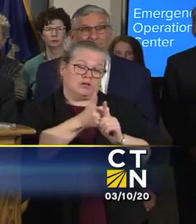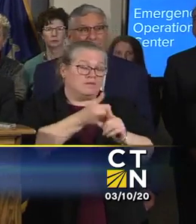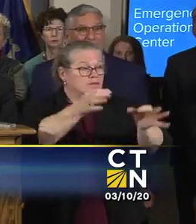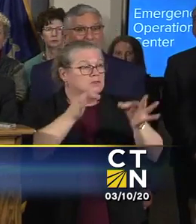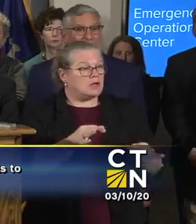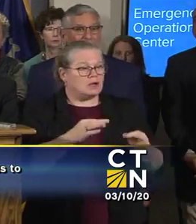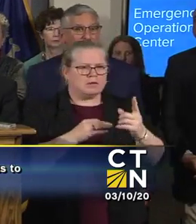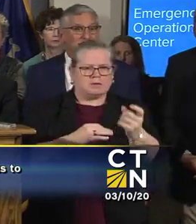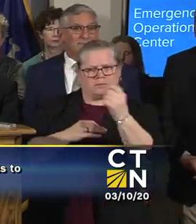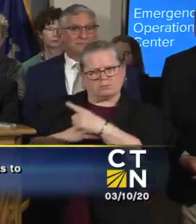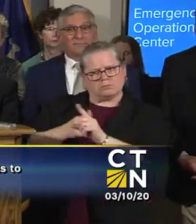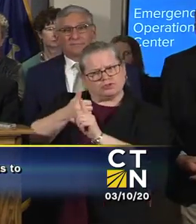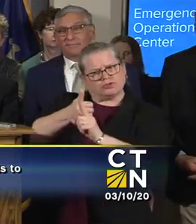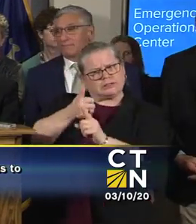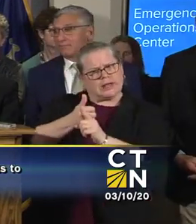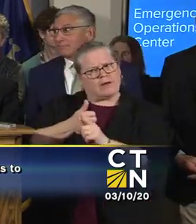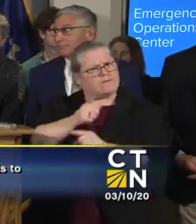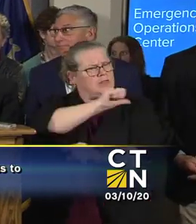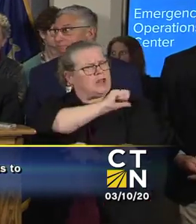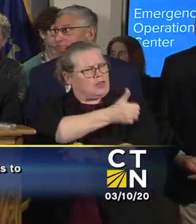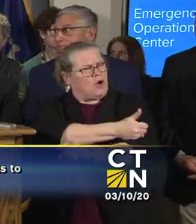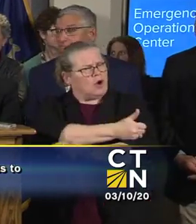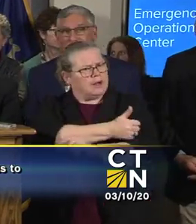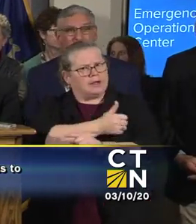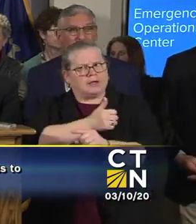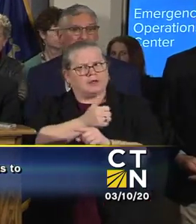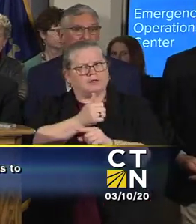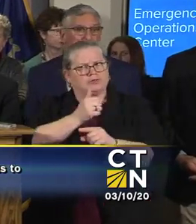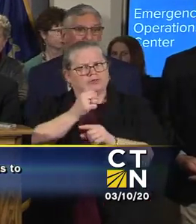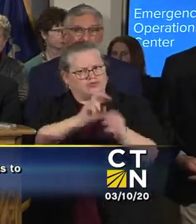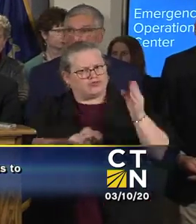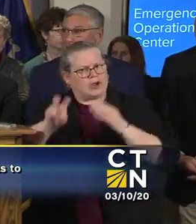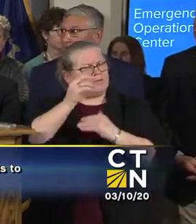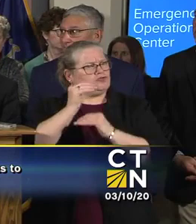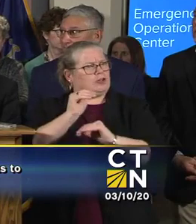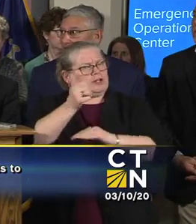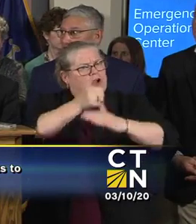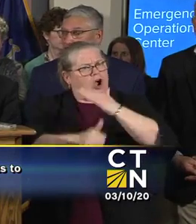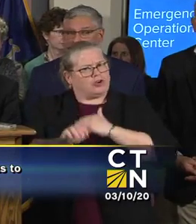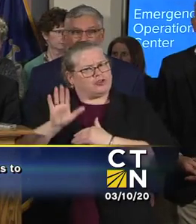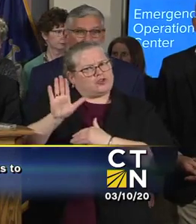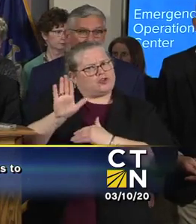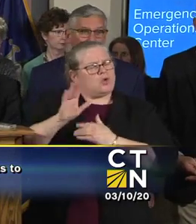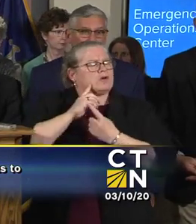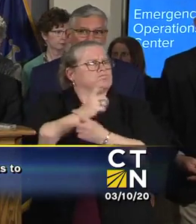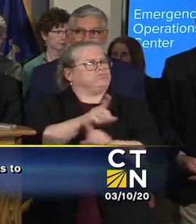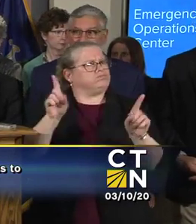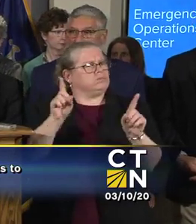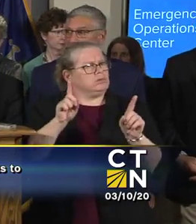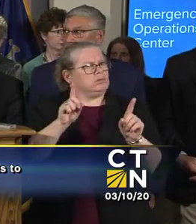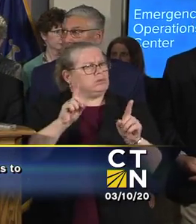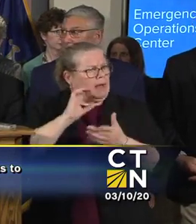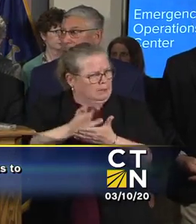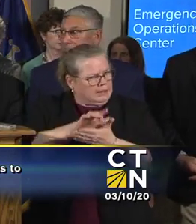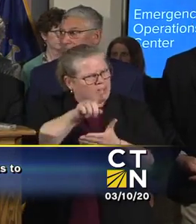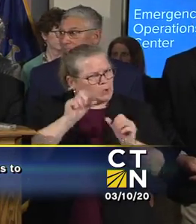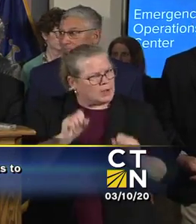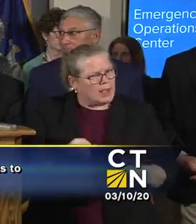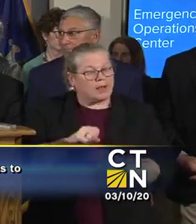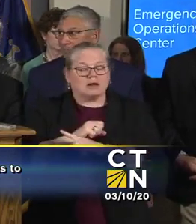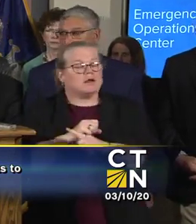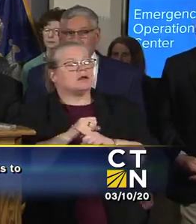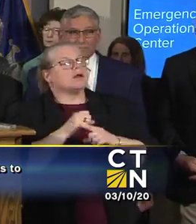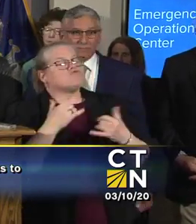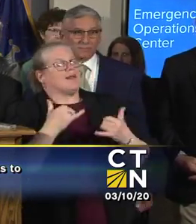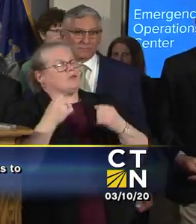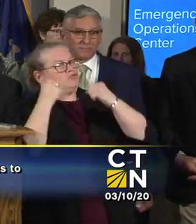that. Travel under your declaration? I believe you do. Right now, it's a strong recommendation. We haven't, legally restricted